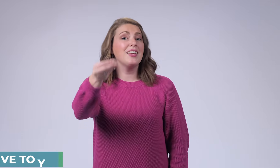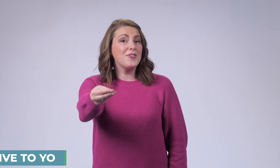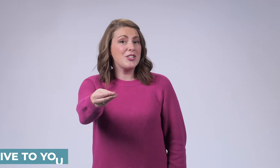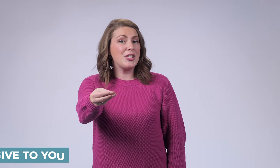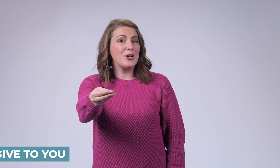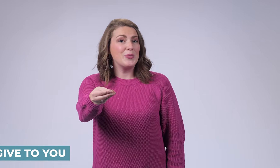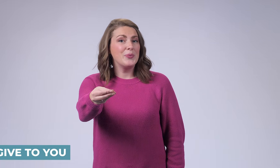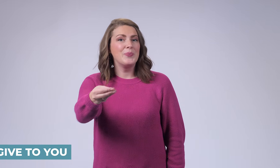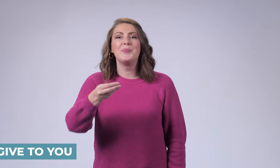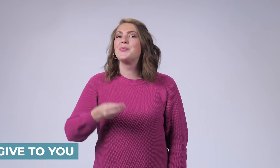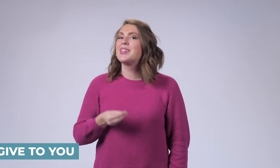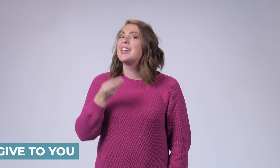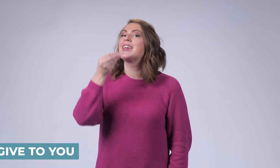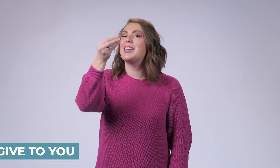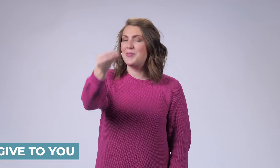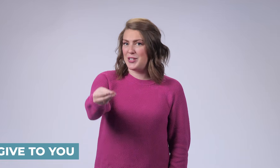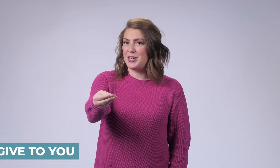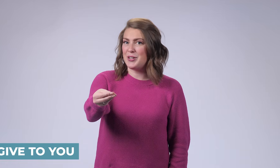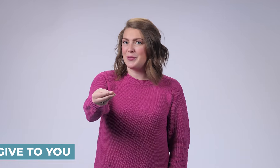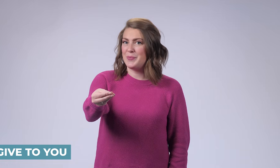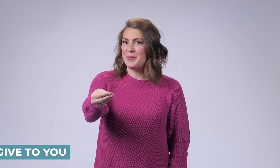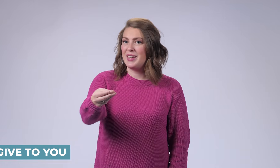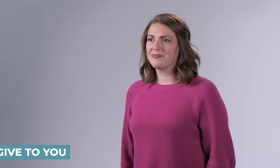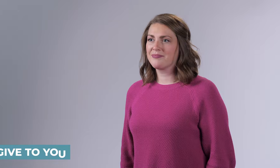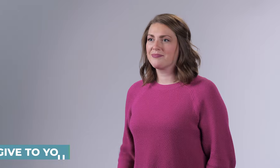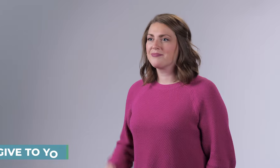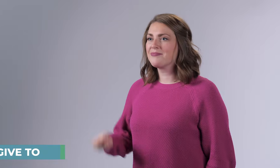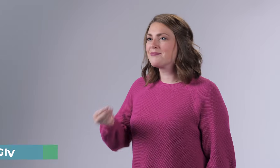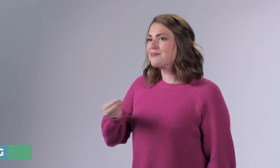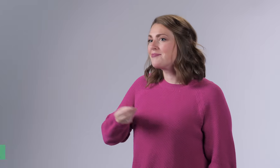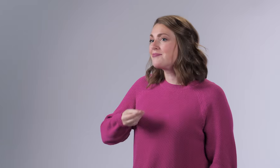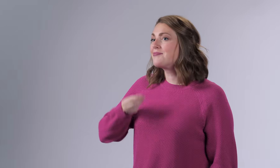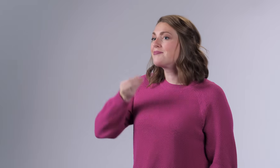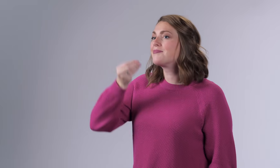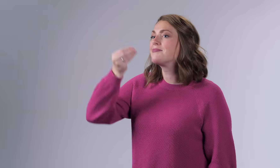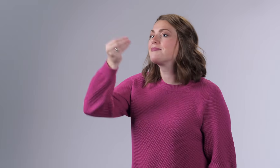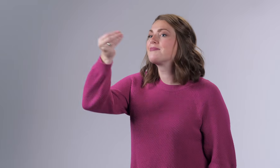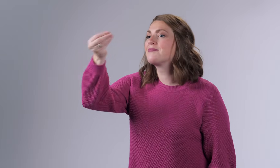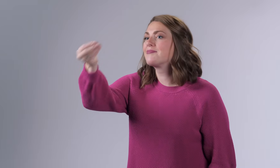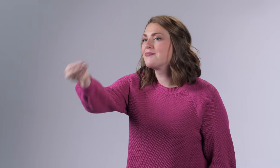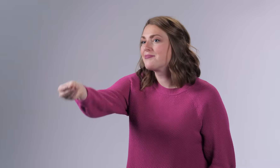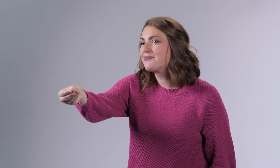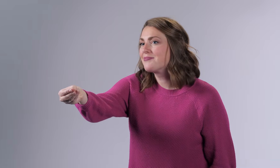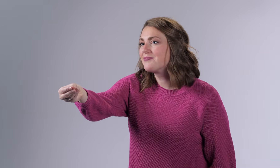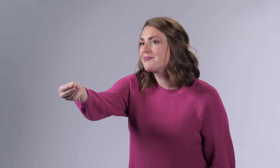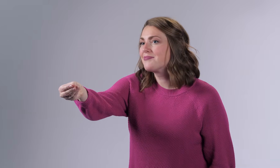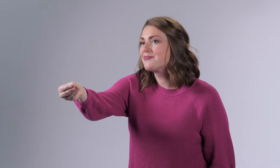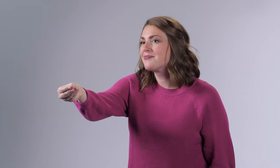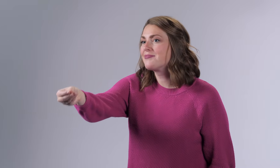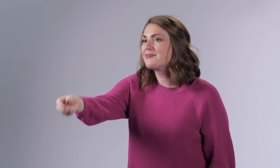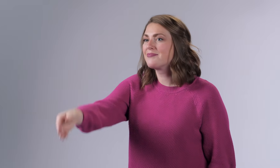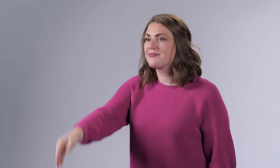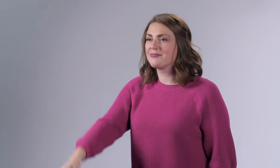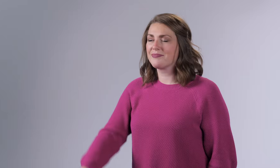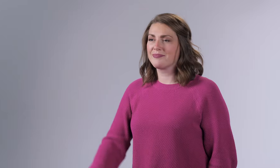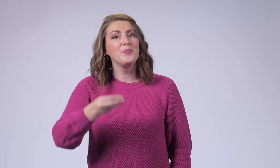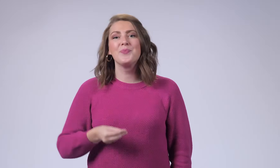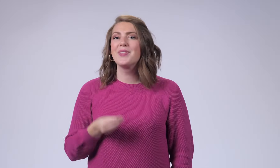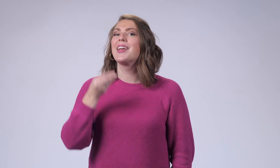Give to you. Give to you. It's a sign give, but you're moving it to the person you're giving it to.